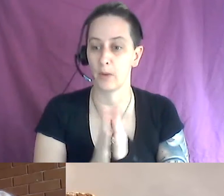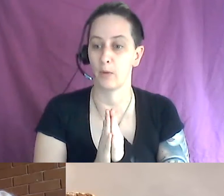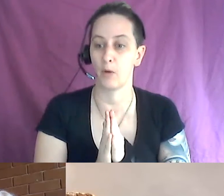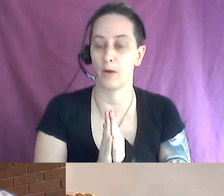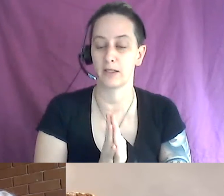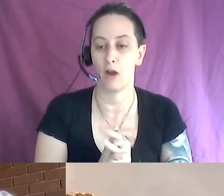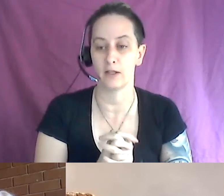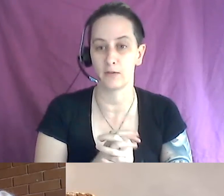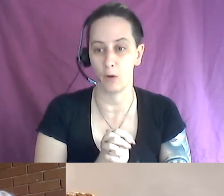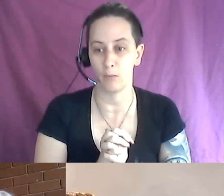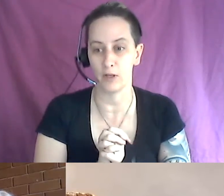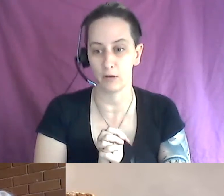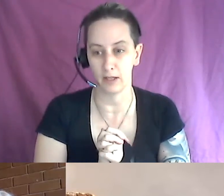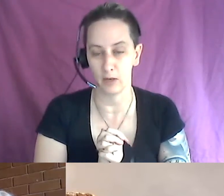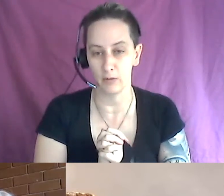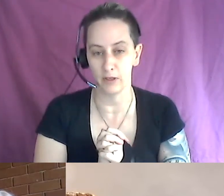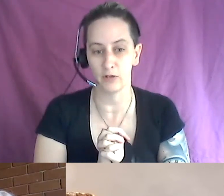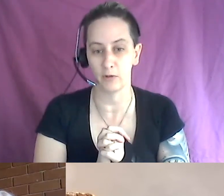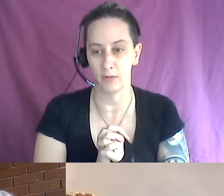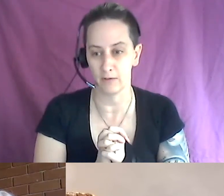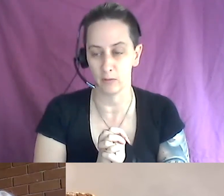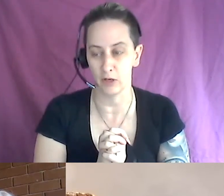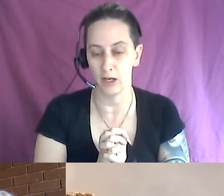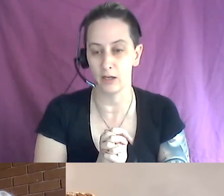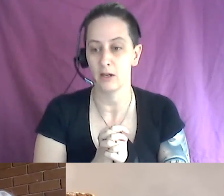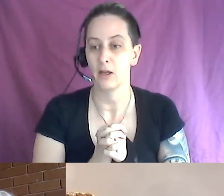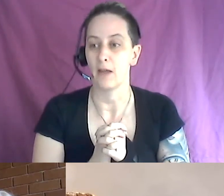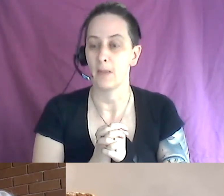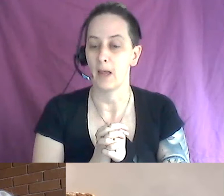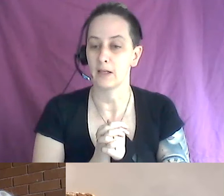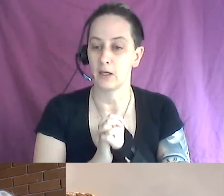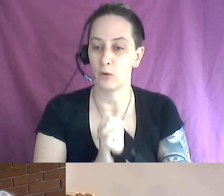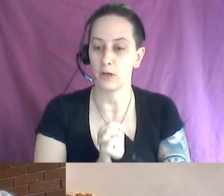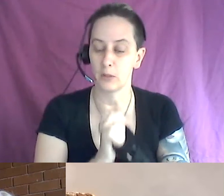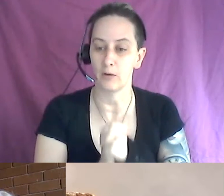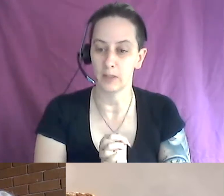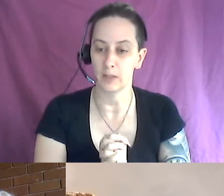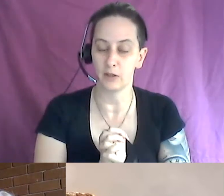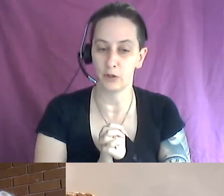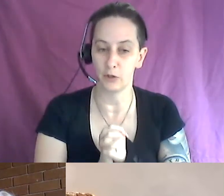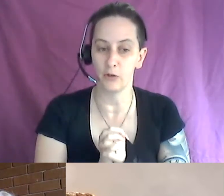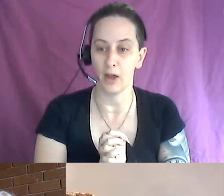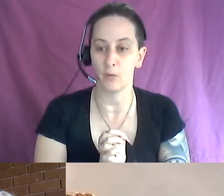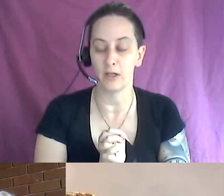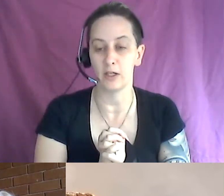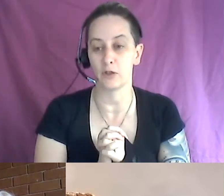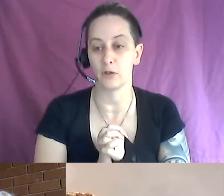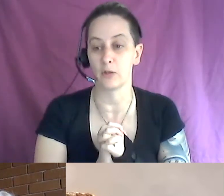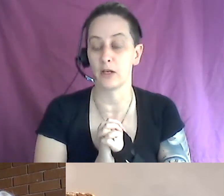appreciate and we borrow our signs from the Auslan language and from the deaf community, and that in order to pay respect to that, we need to ensure that